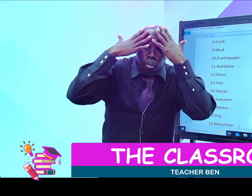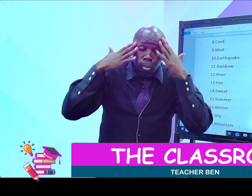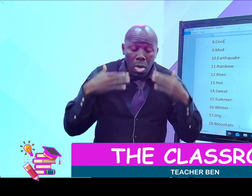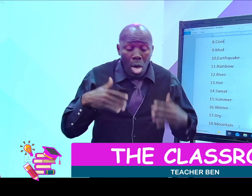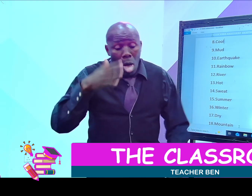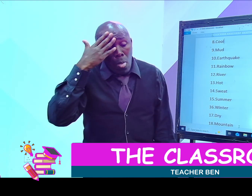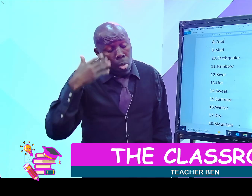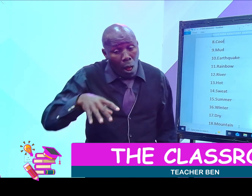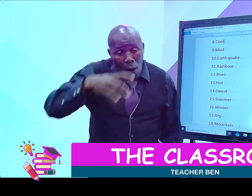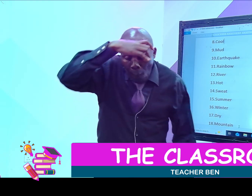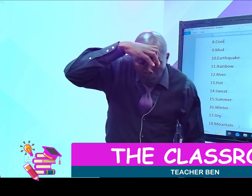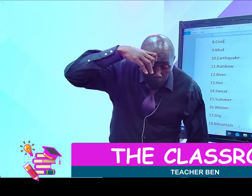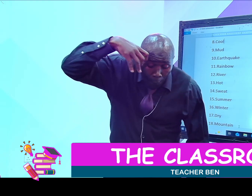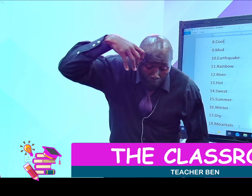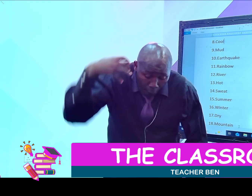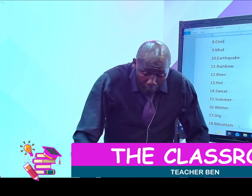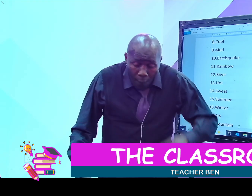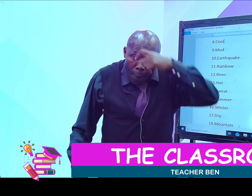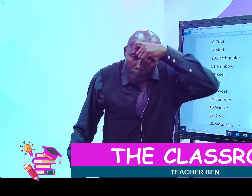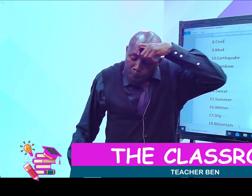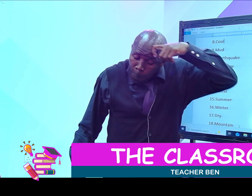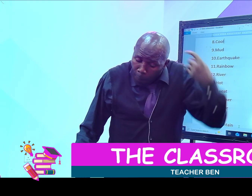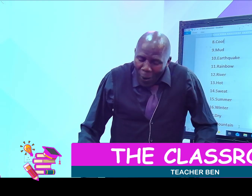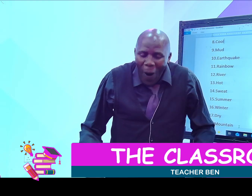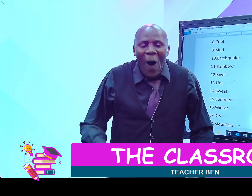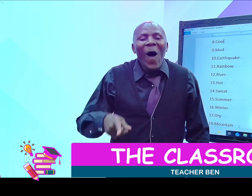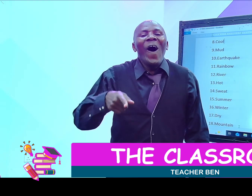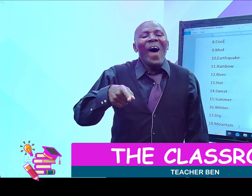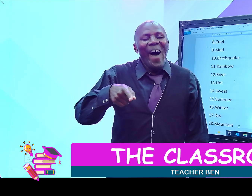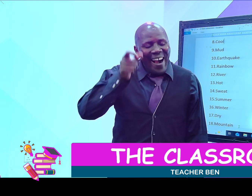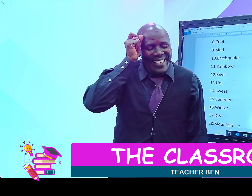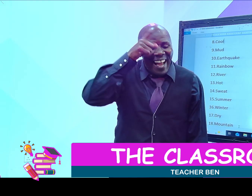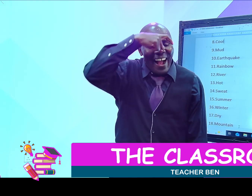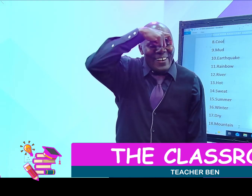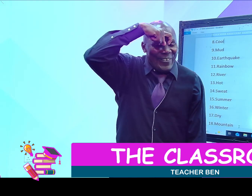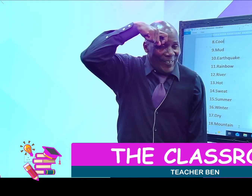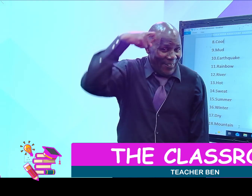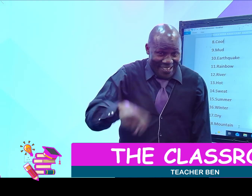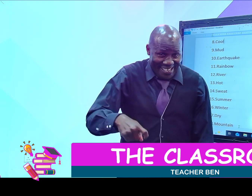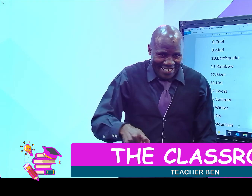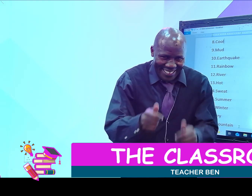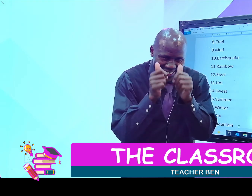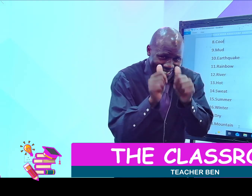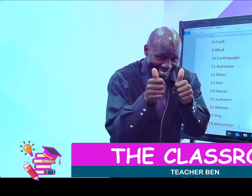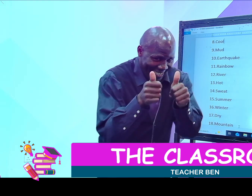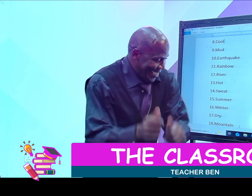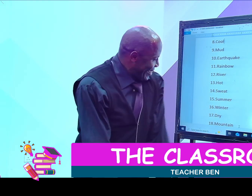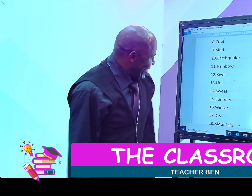When it's hot, people tend to wipe out their sweat that way. That is why we sign it like